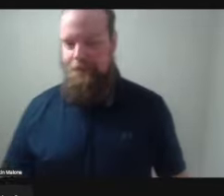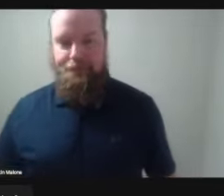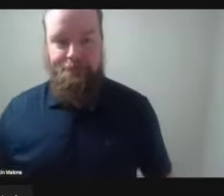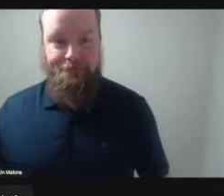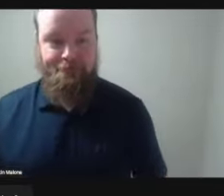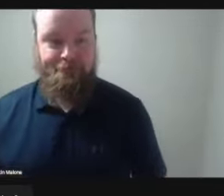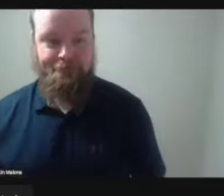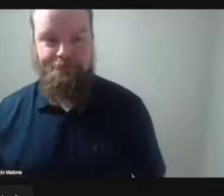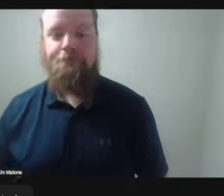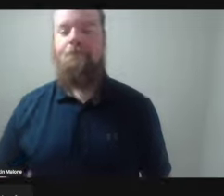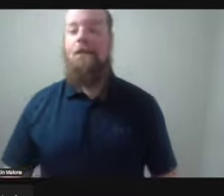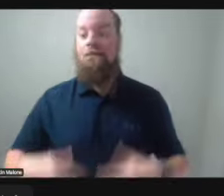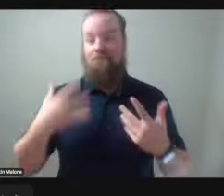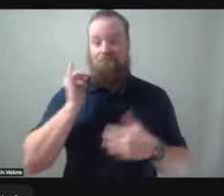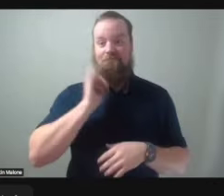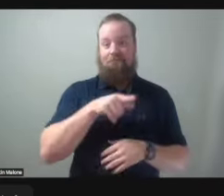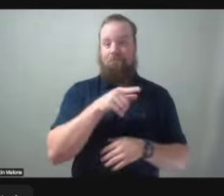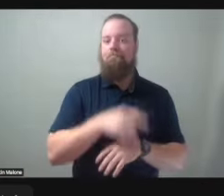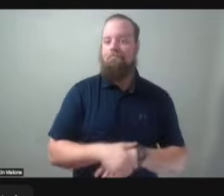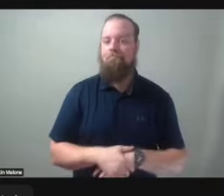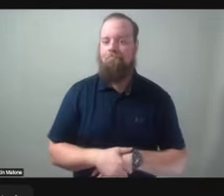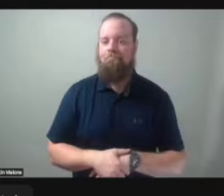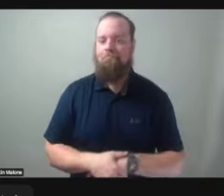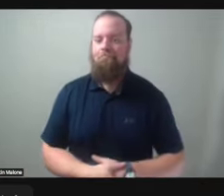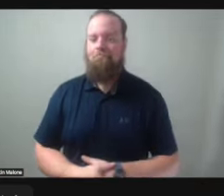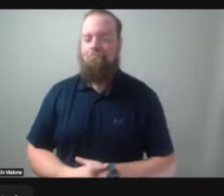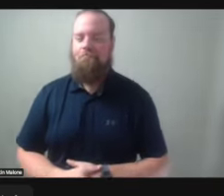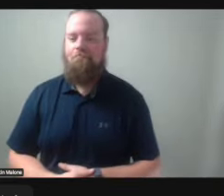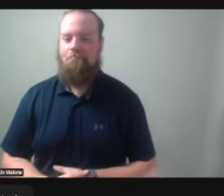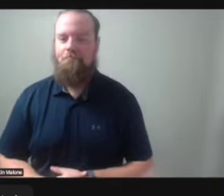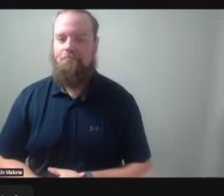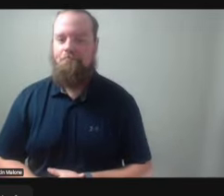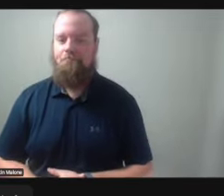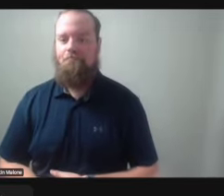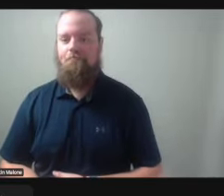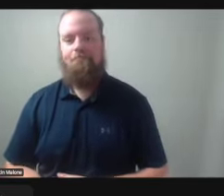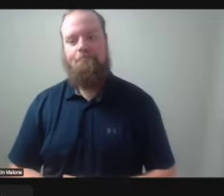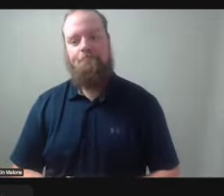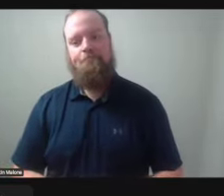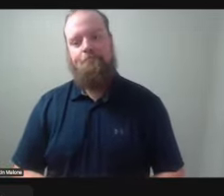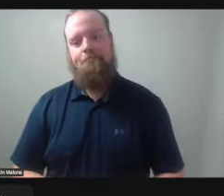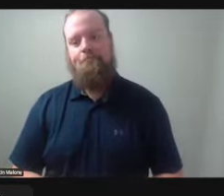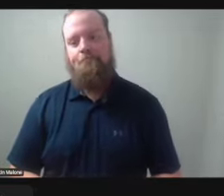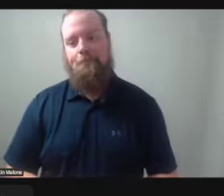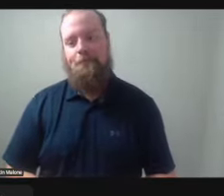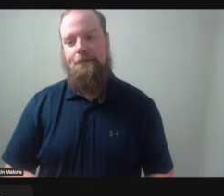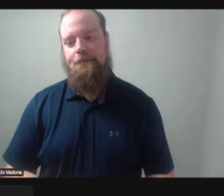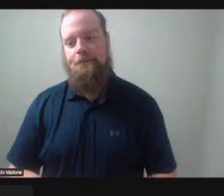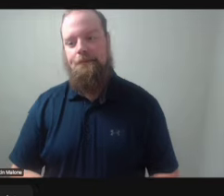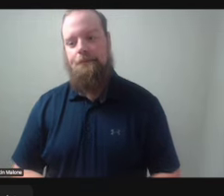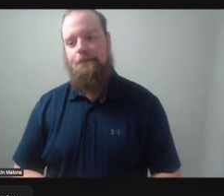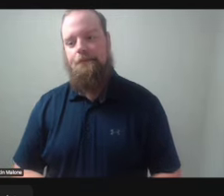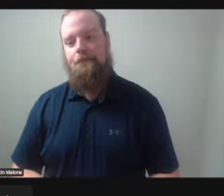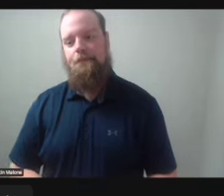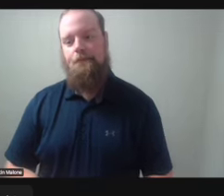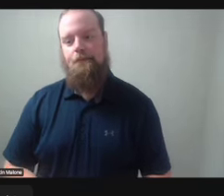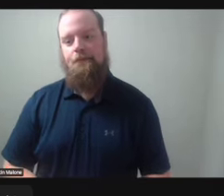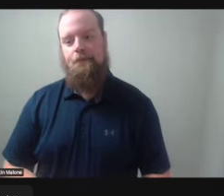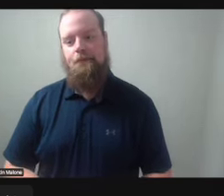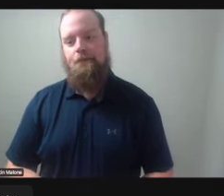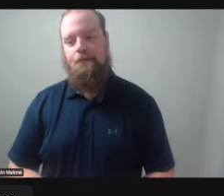and not able to get through to the hearing people that they're trying to communicate with, or the